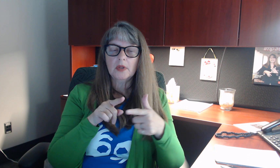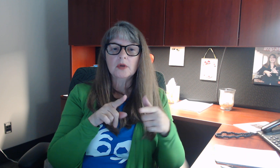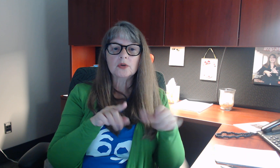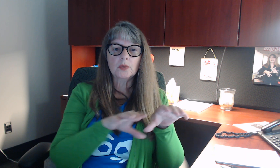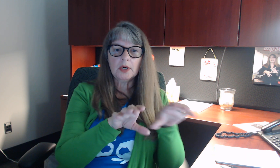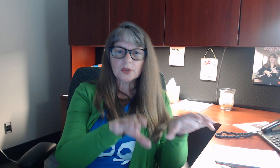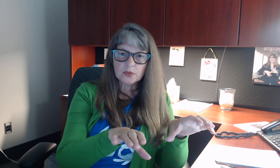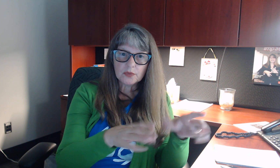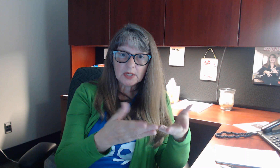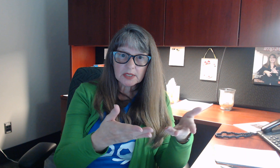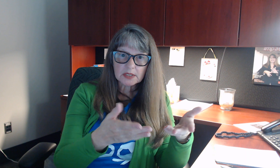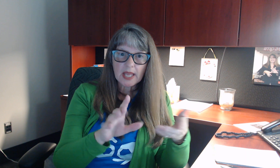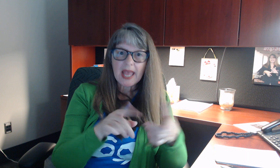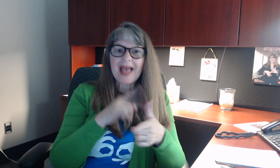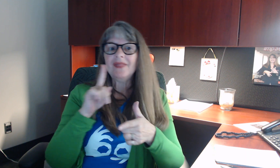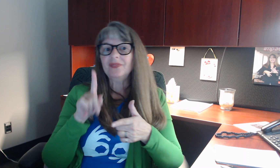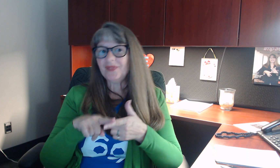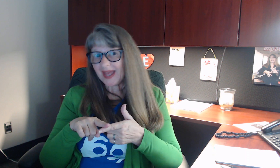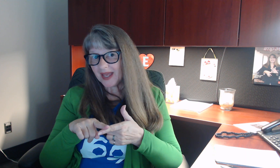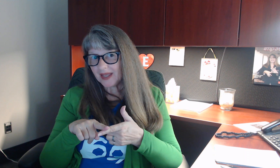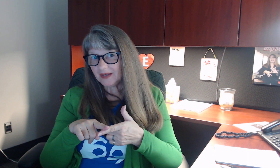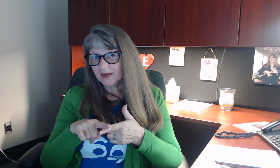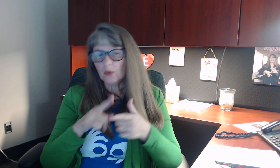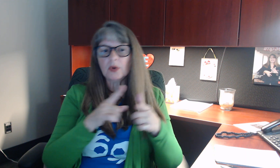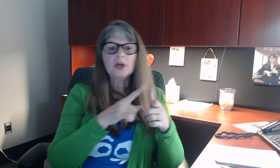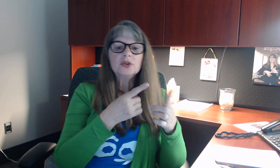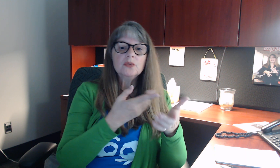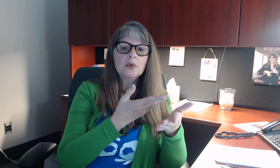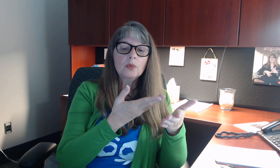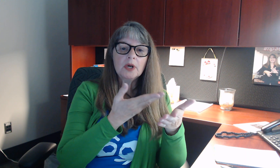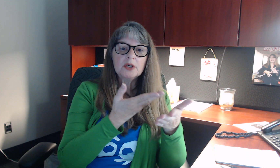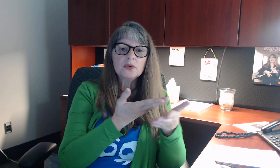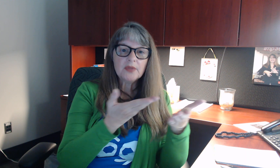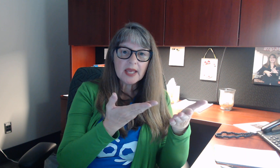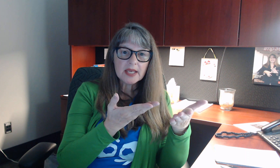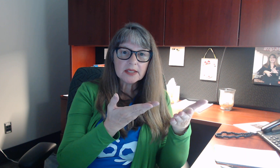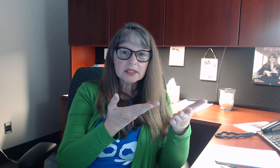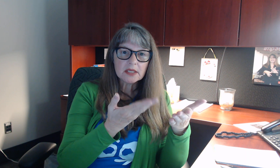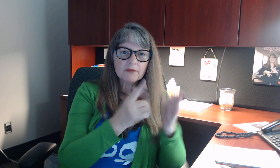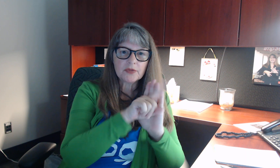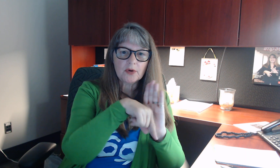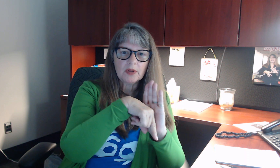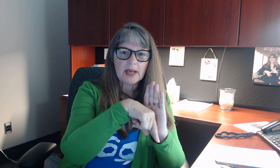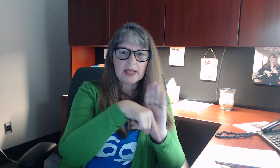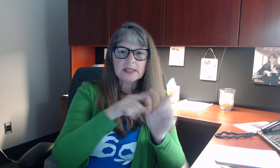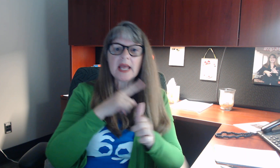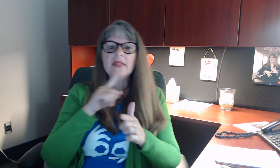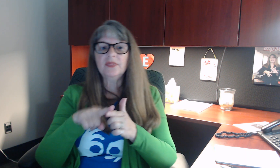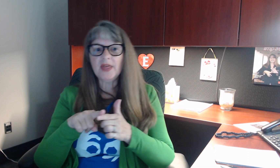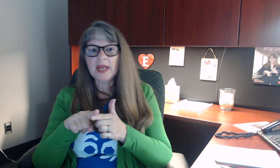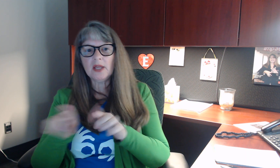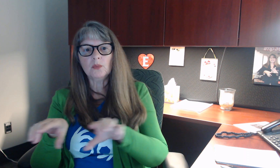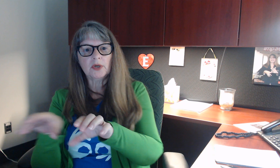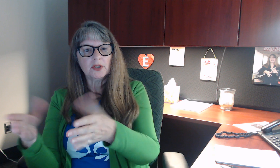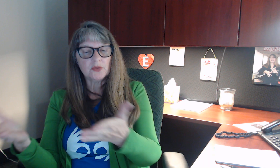so we're going to do this, and then we're going to do this for 30 minutes. Then we're going to do